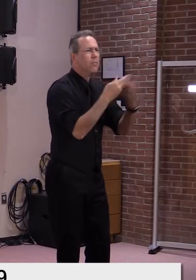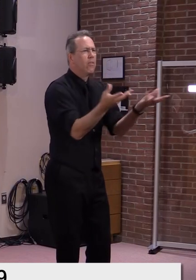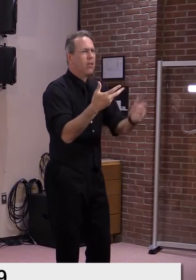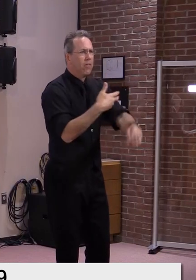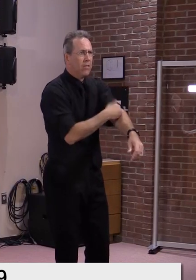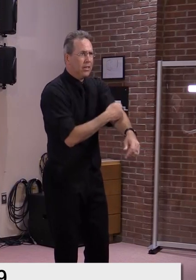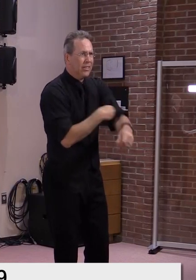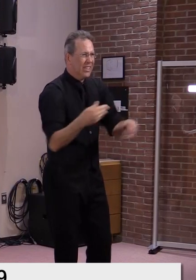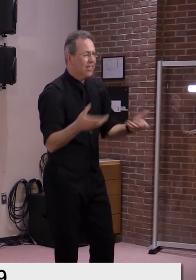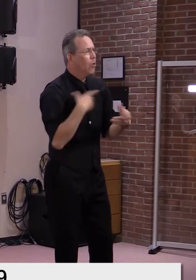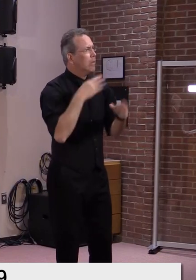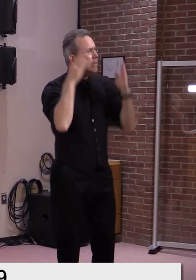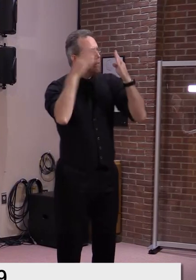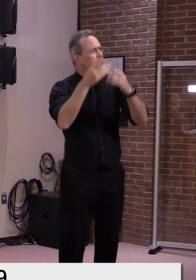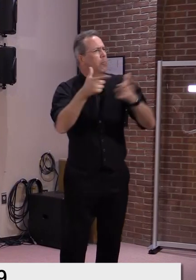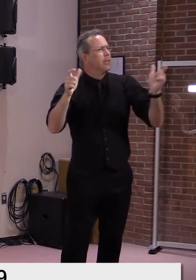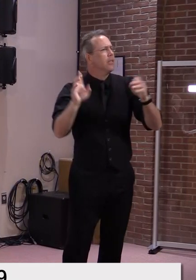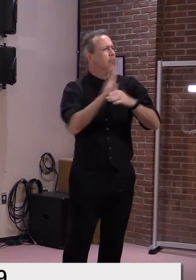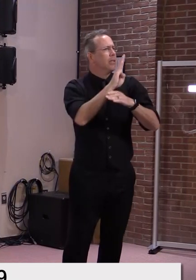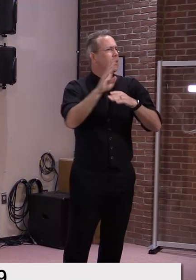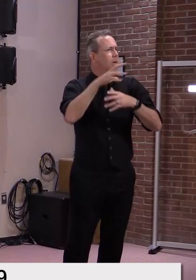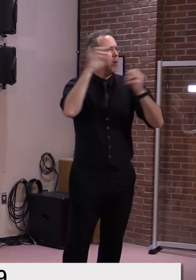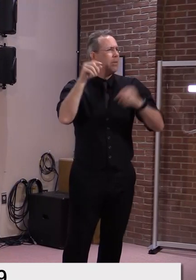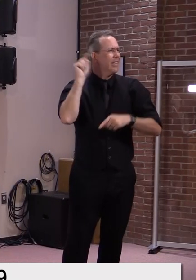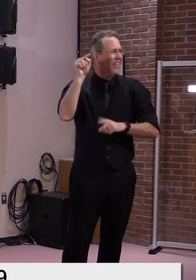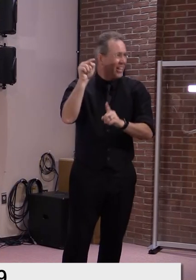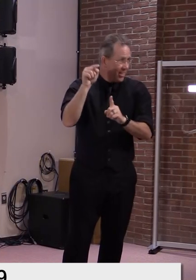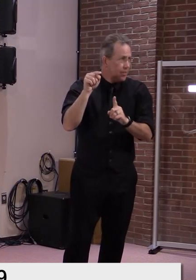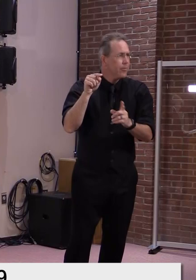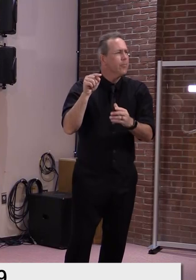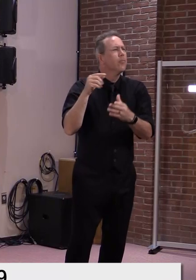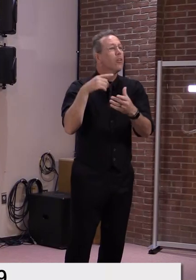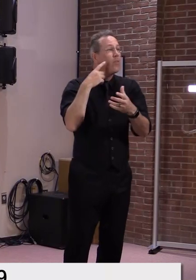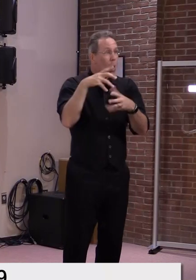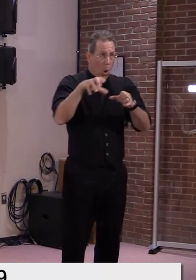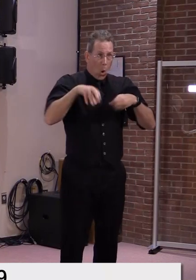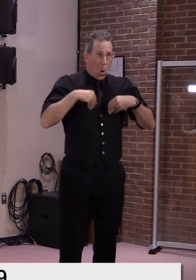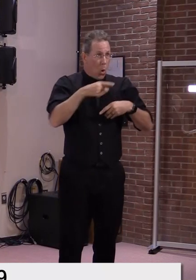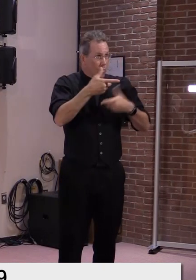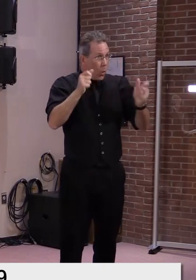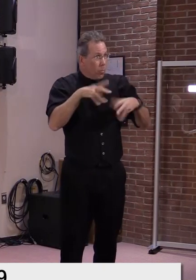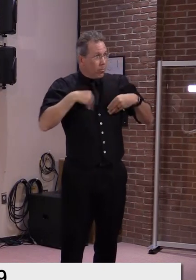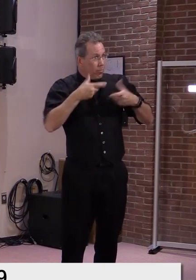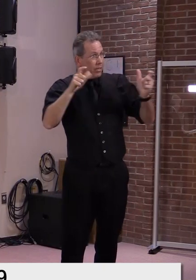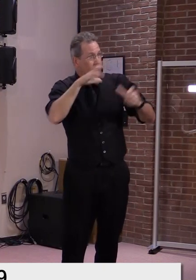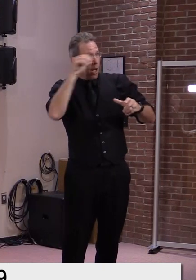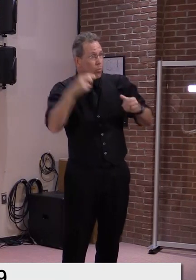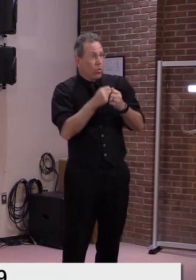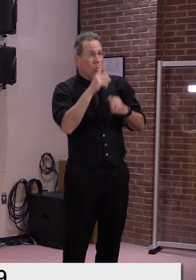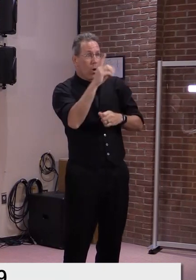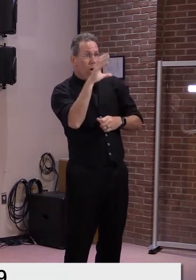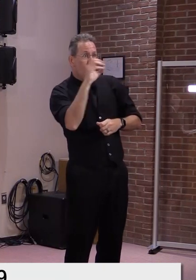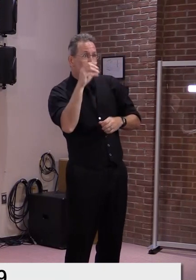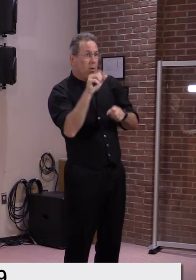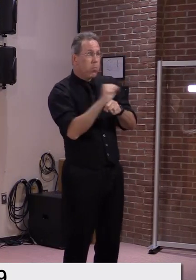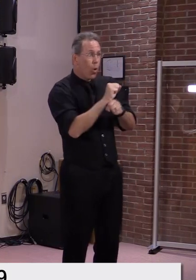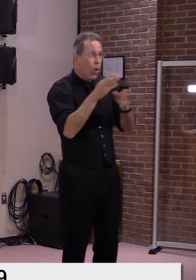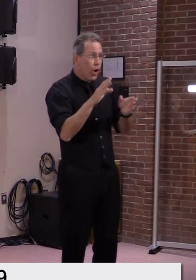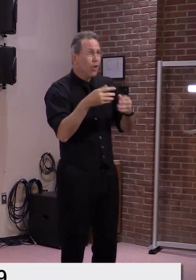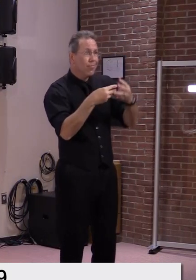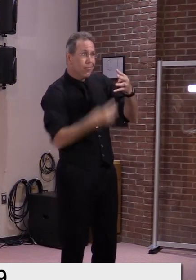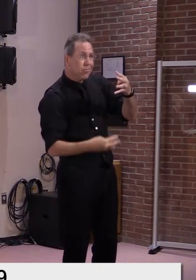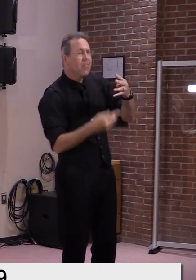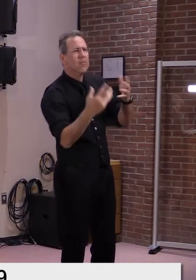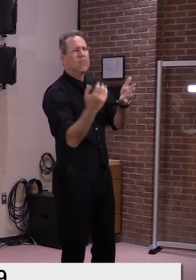still unvaccinated, or if you have a large event coming up for your customers, please reach out. You